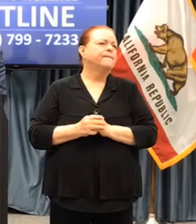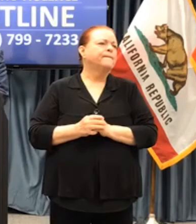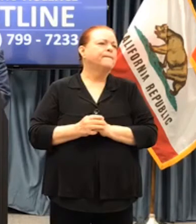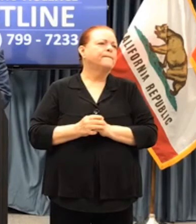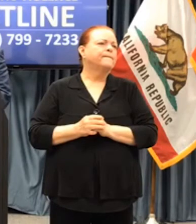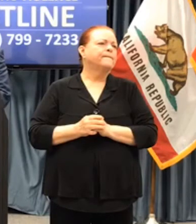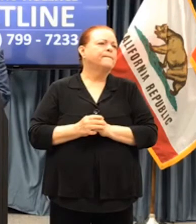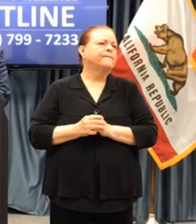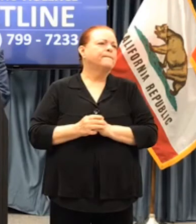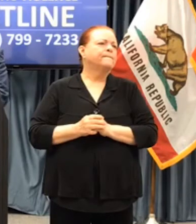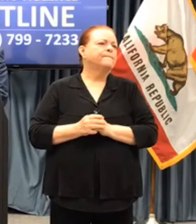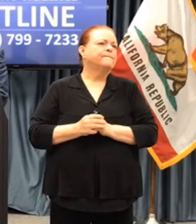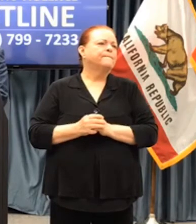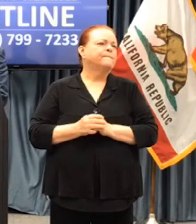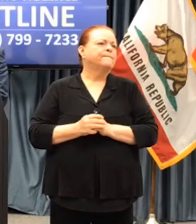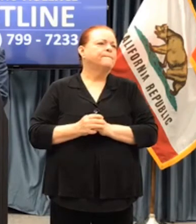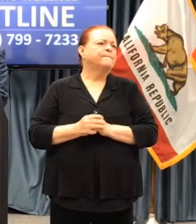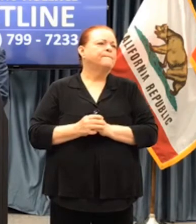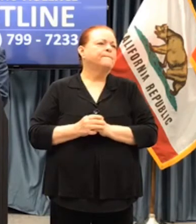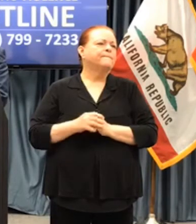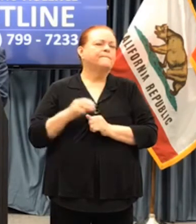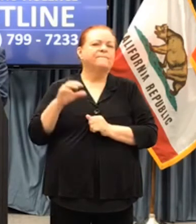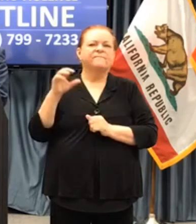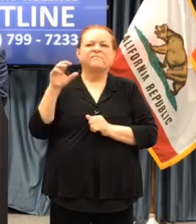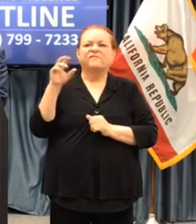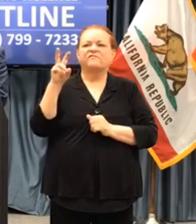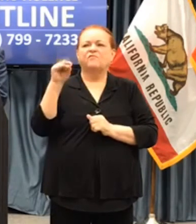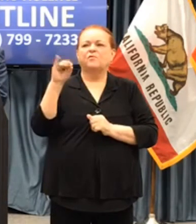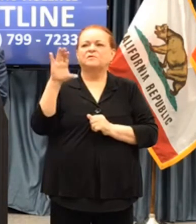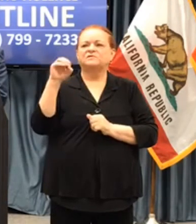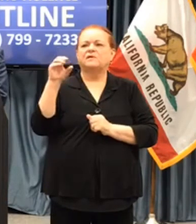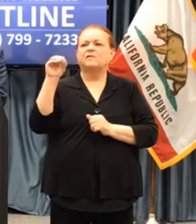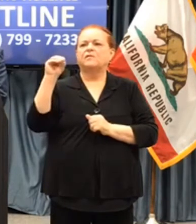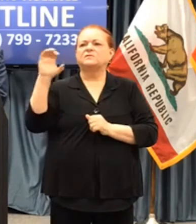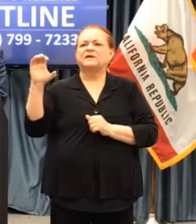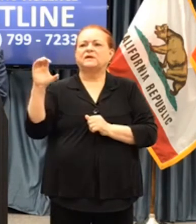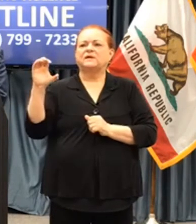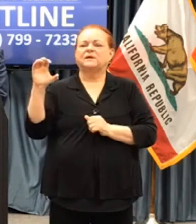Spencer Custodio with Voice of OC. Please go ahead.